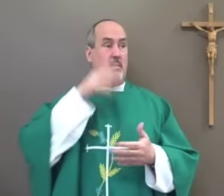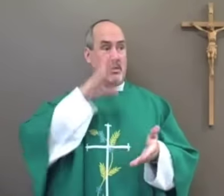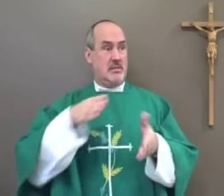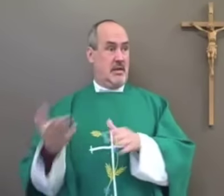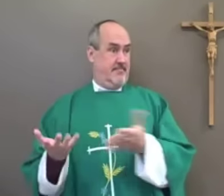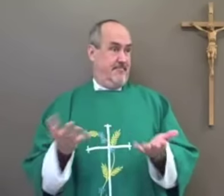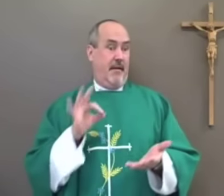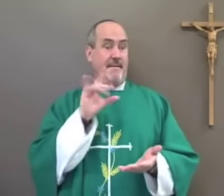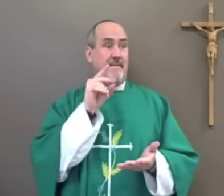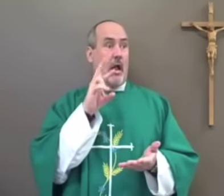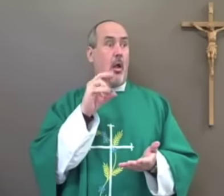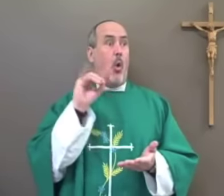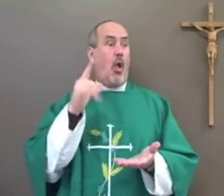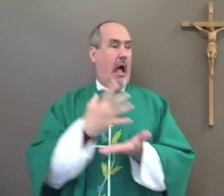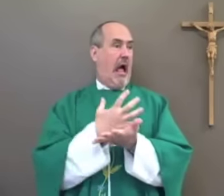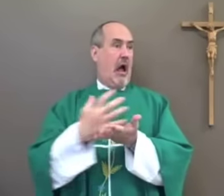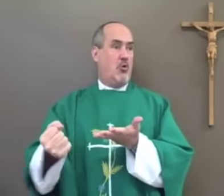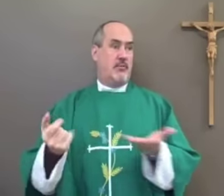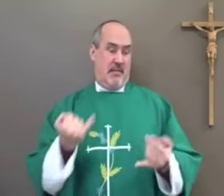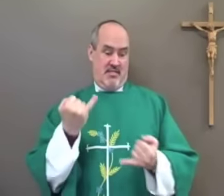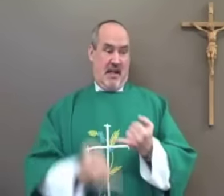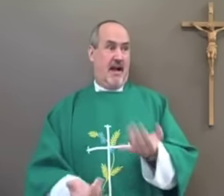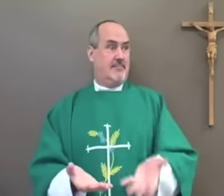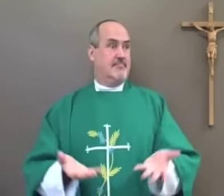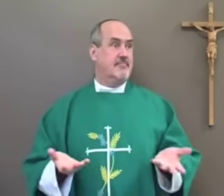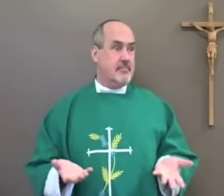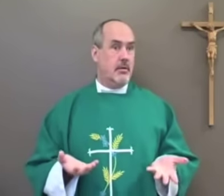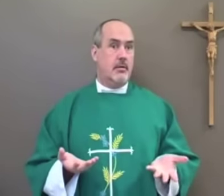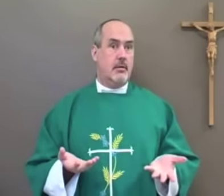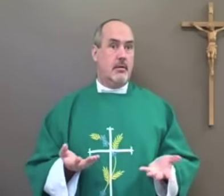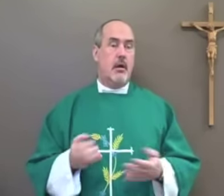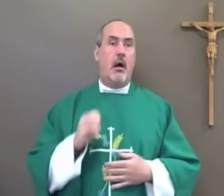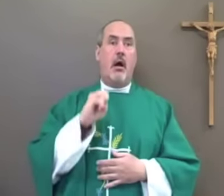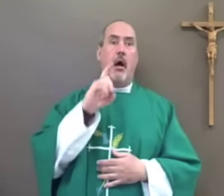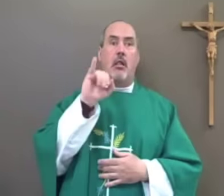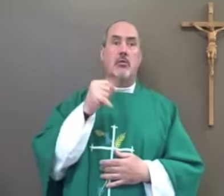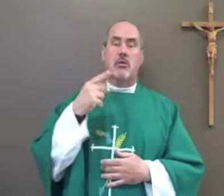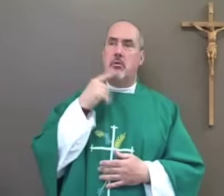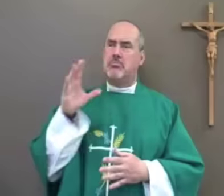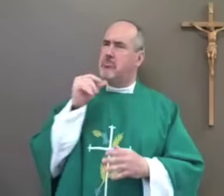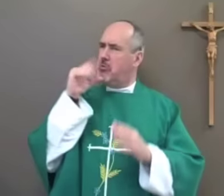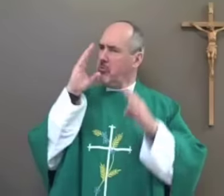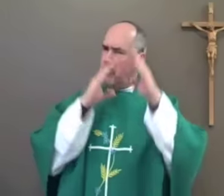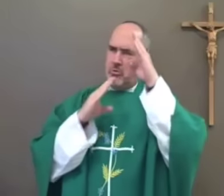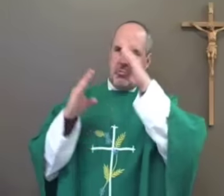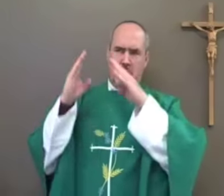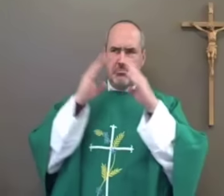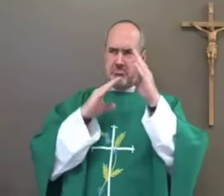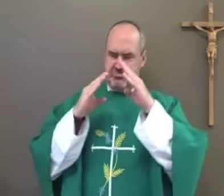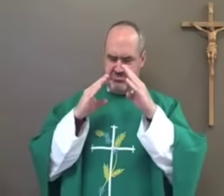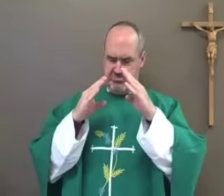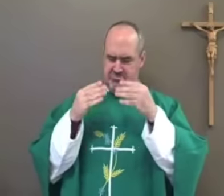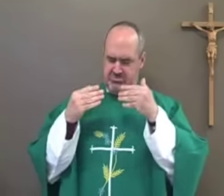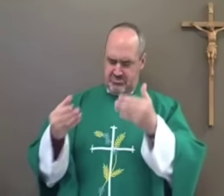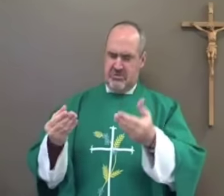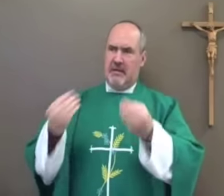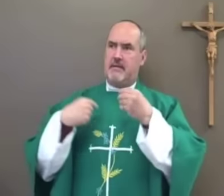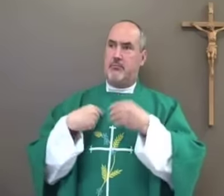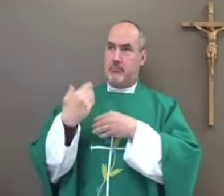have. The flour and the oil will run out. This is the last, and then we will die." Elijah told her not to